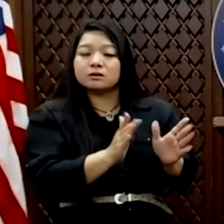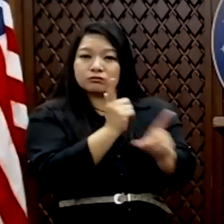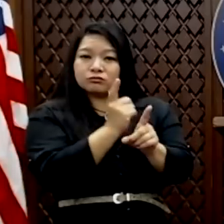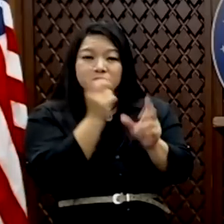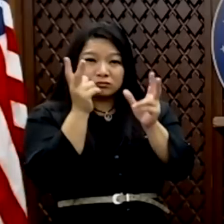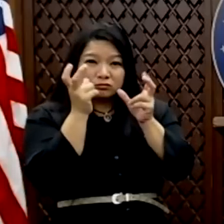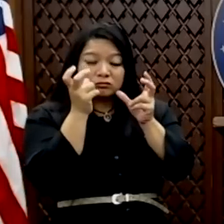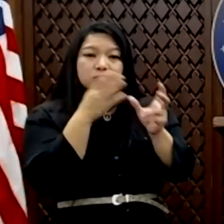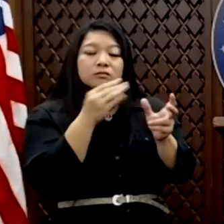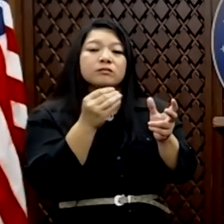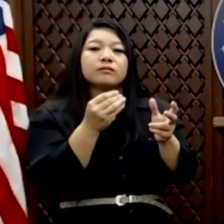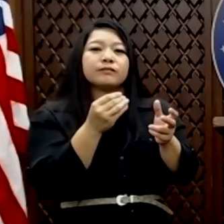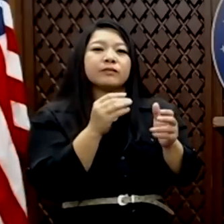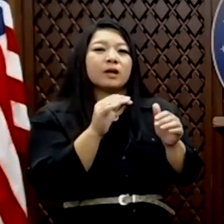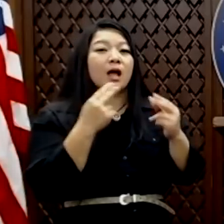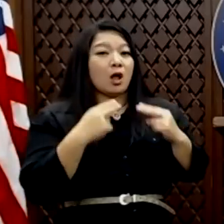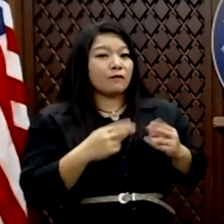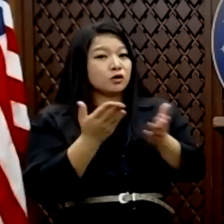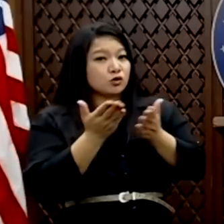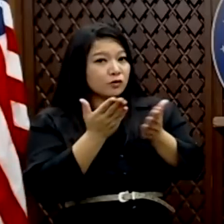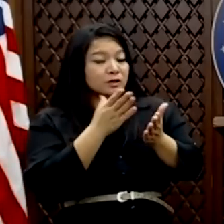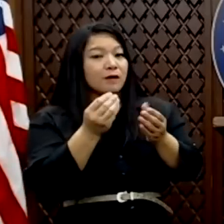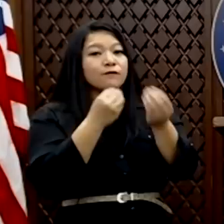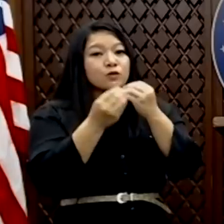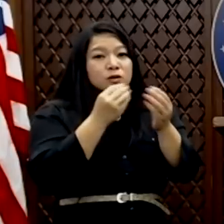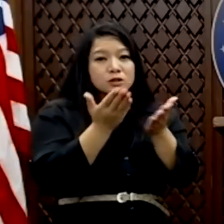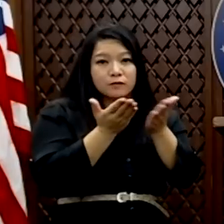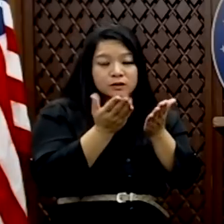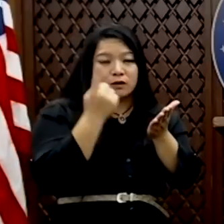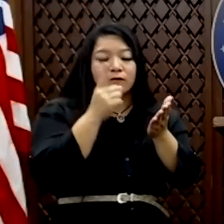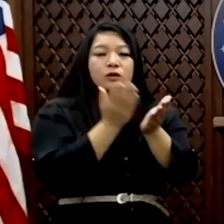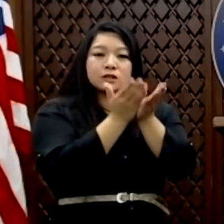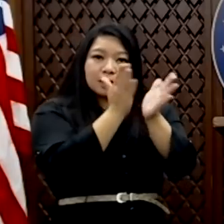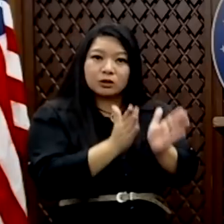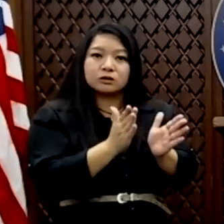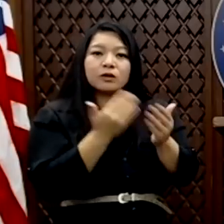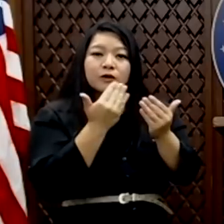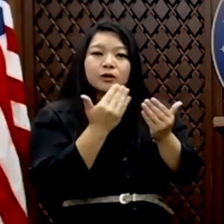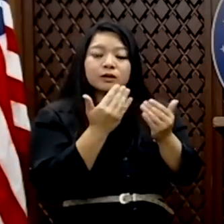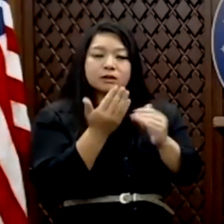deliveries of health services and food services went very well.